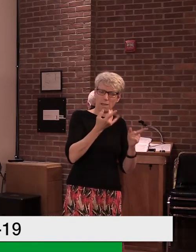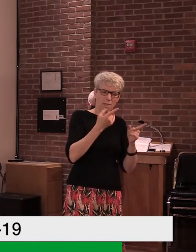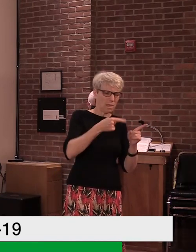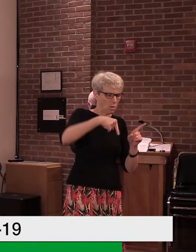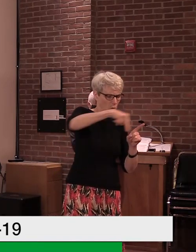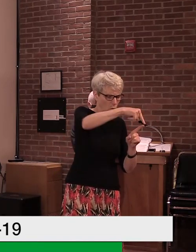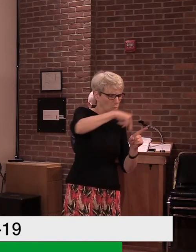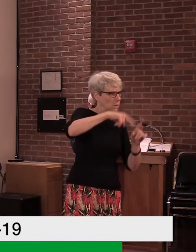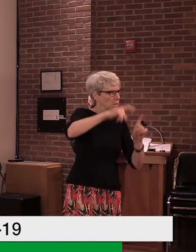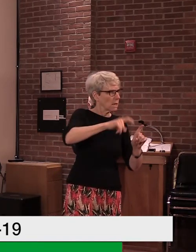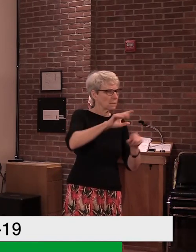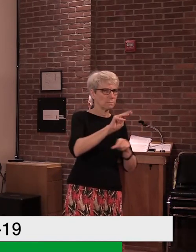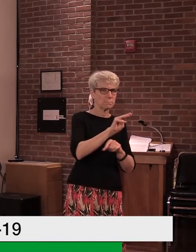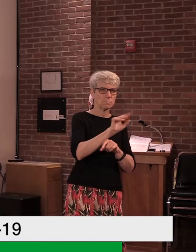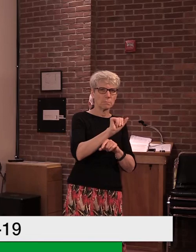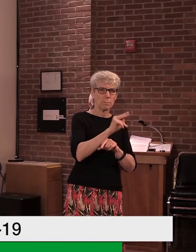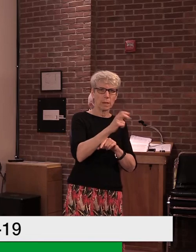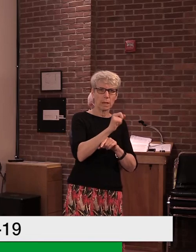just yet. So.